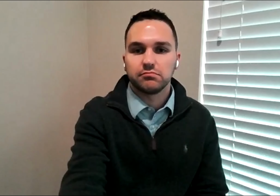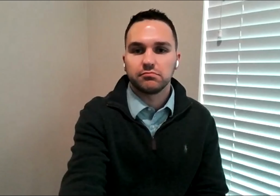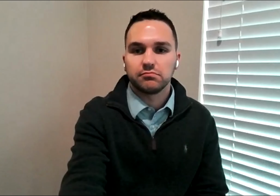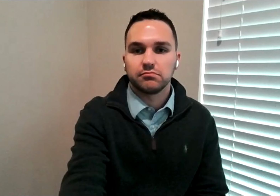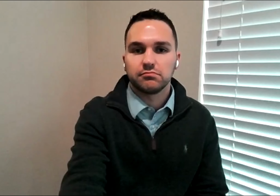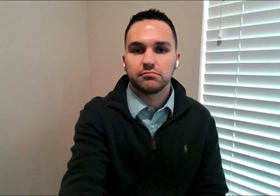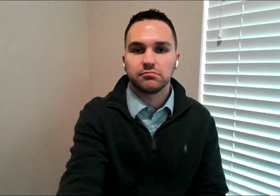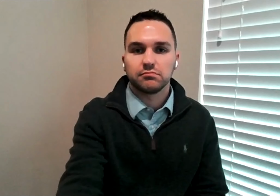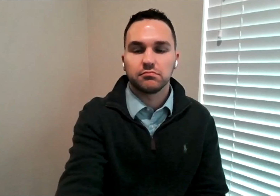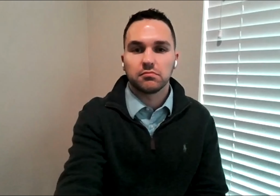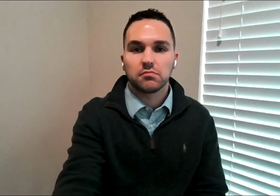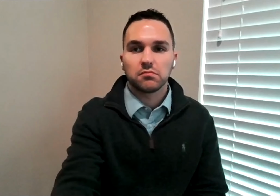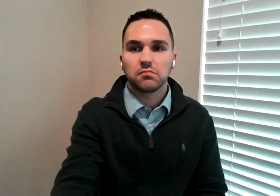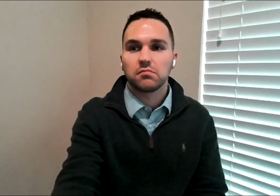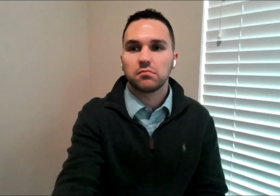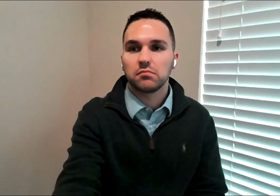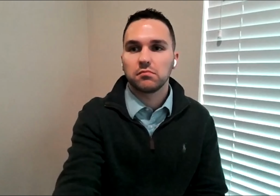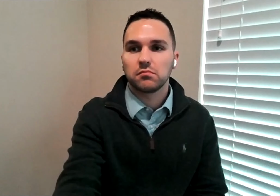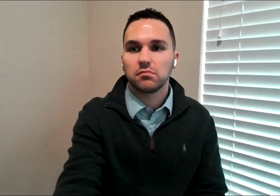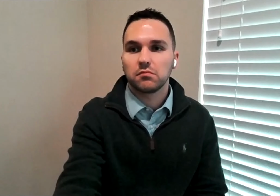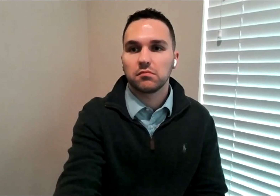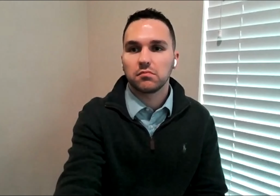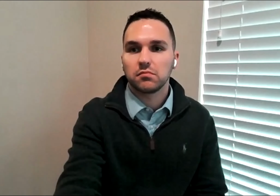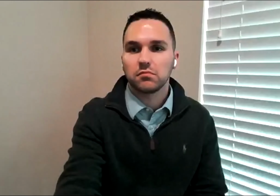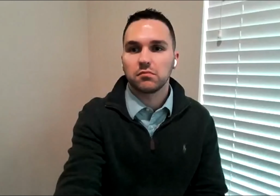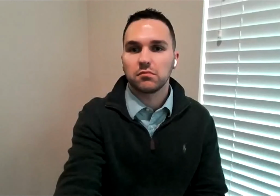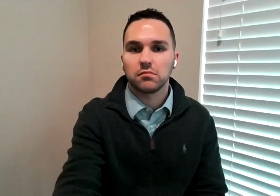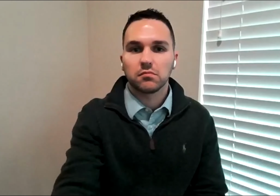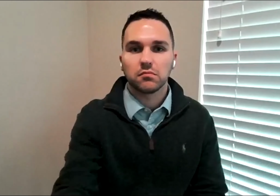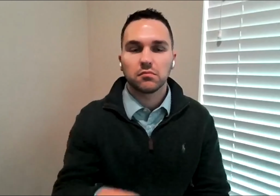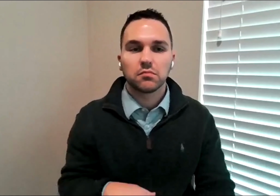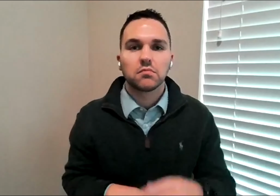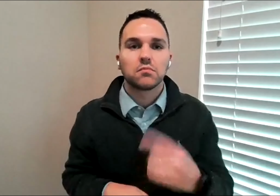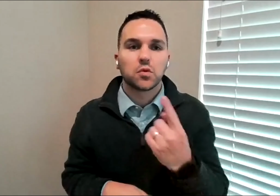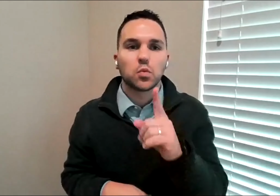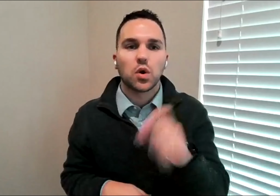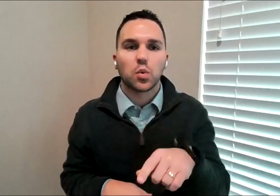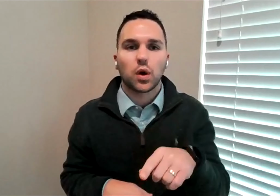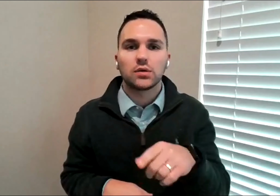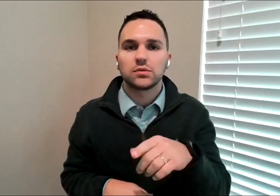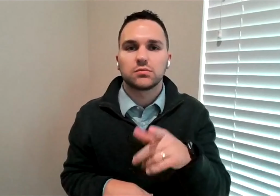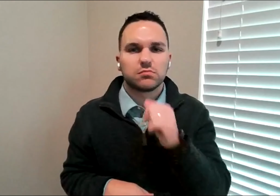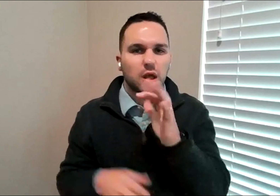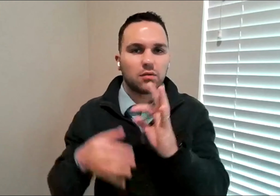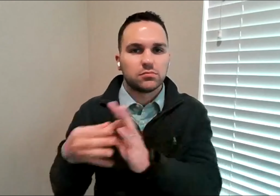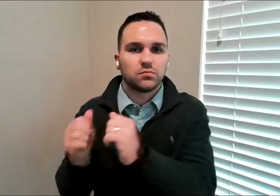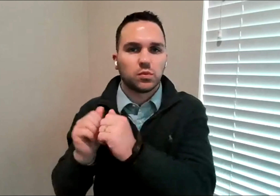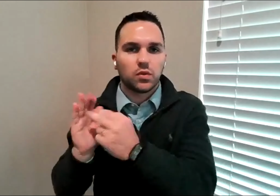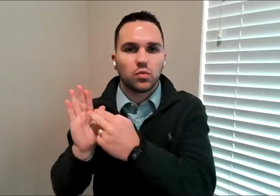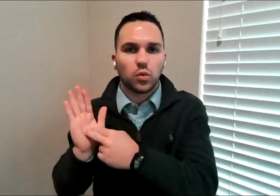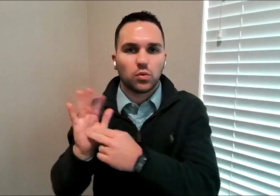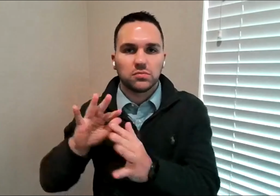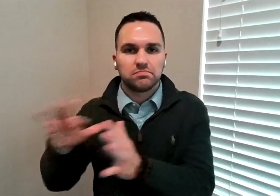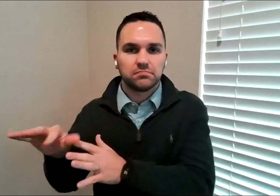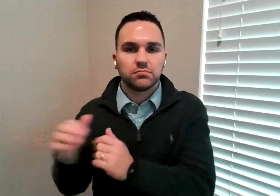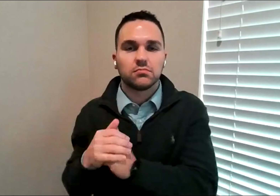So there's a question that isn't necessarily related to rule. So I'm not sure,